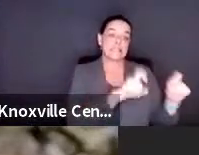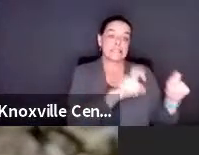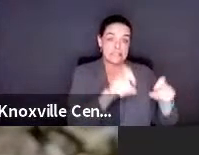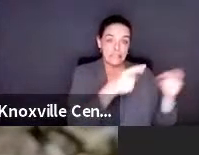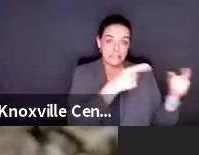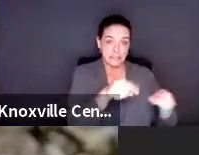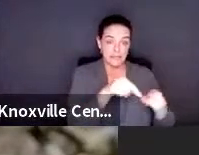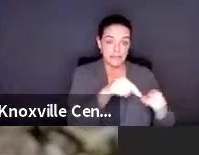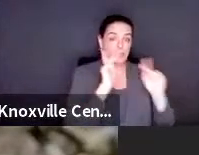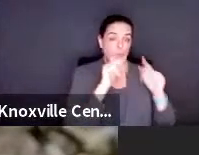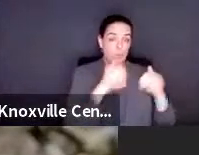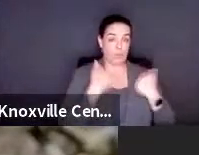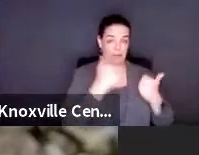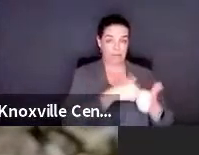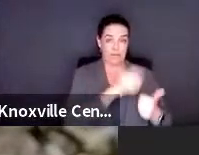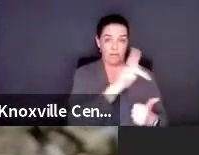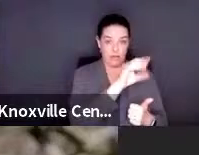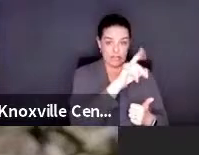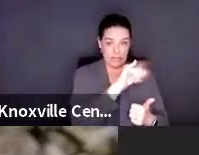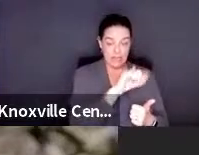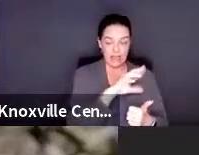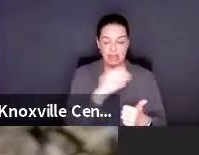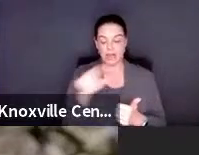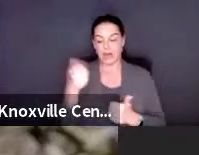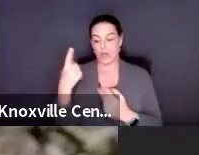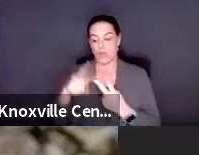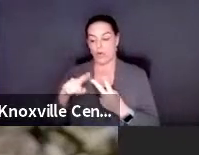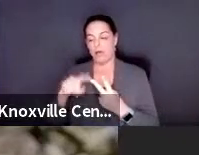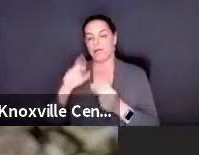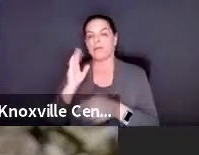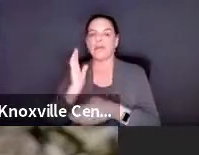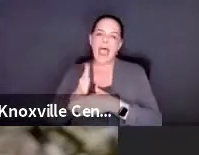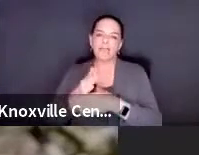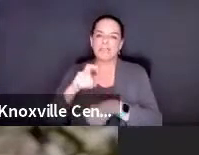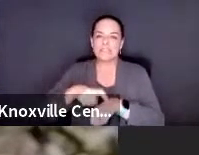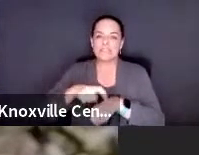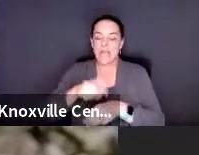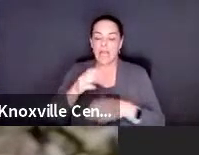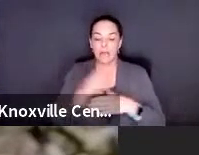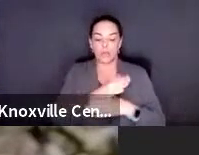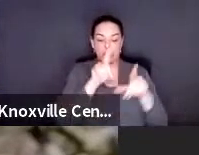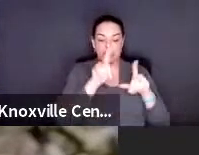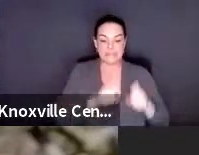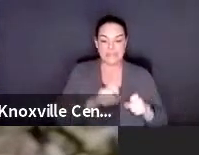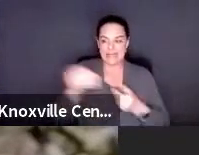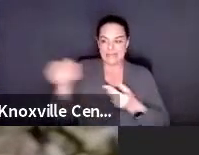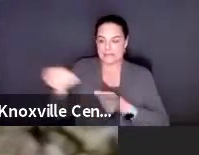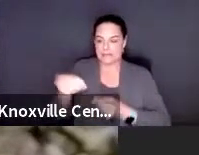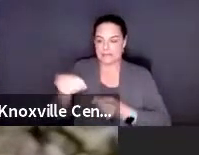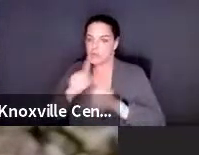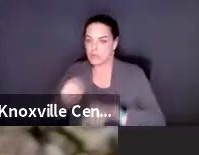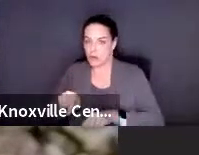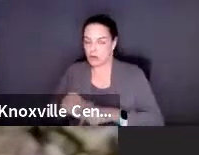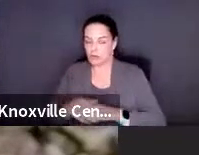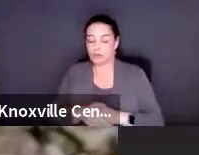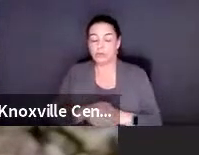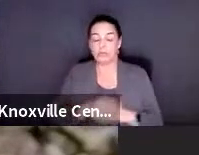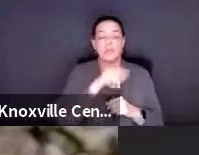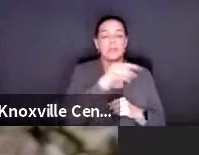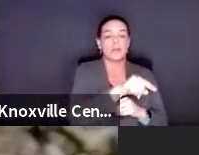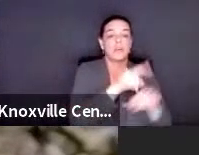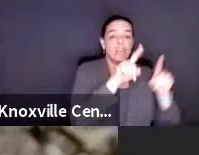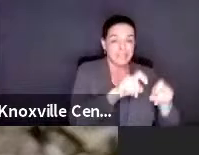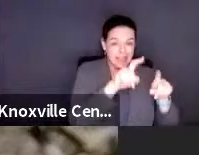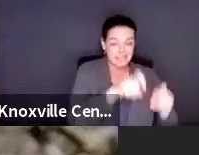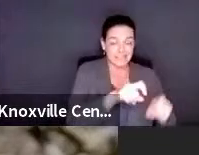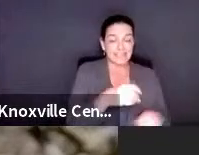County residents and another for average time between specimen collection and lab report data. Regarding testing,